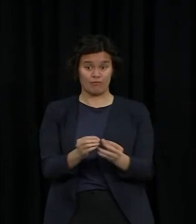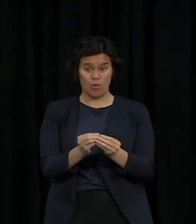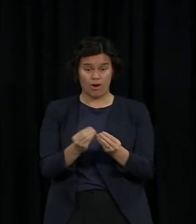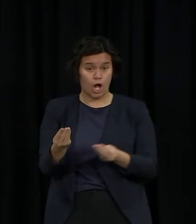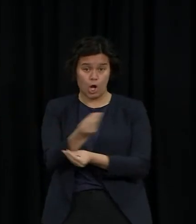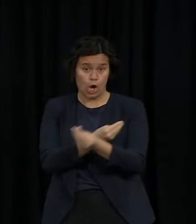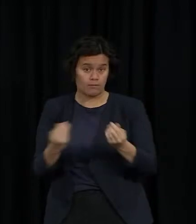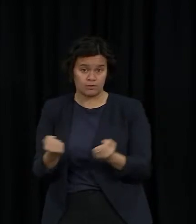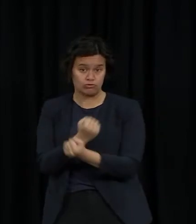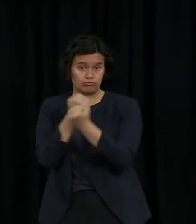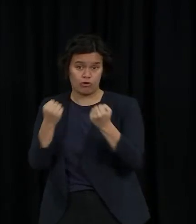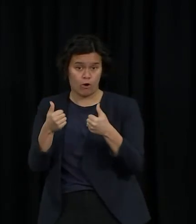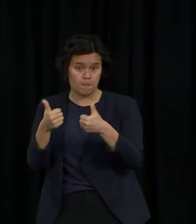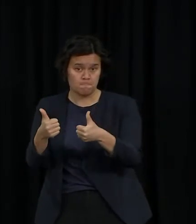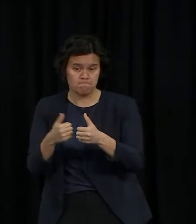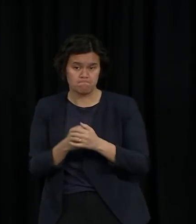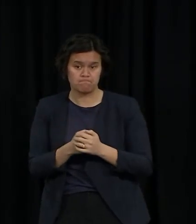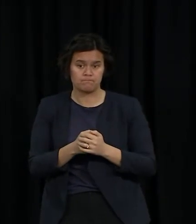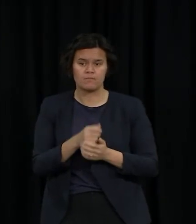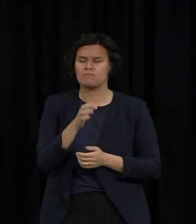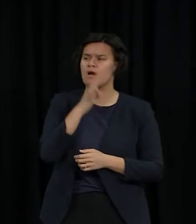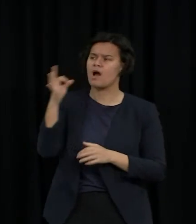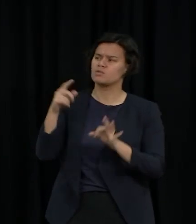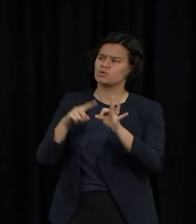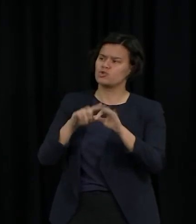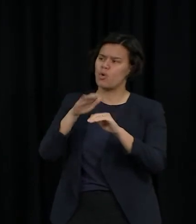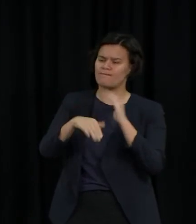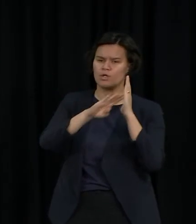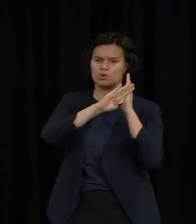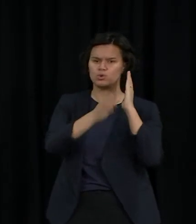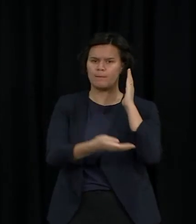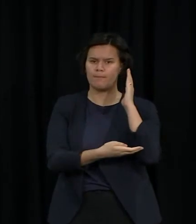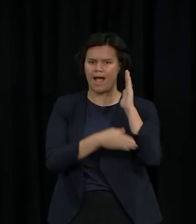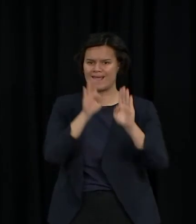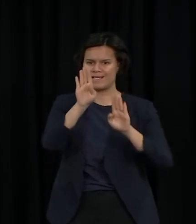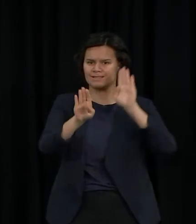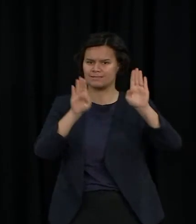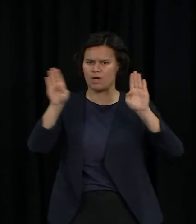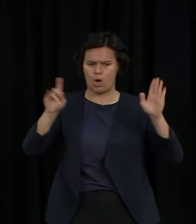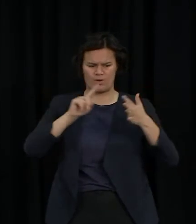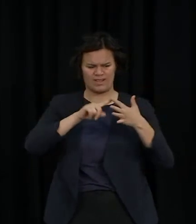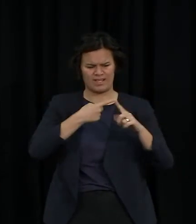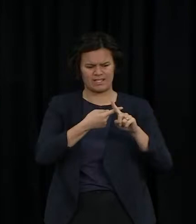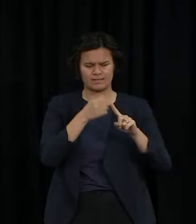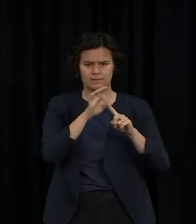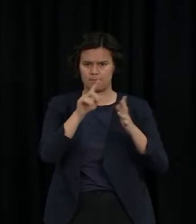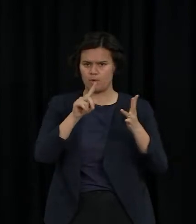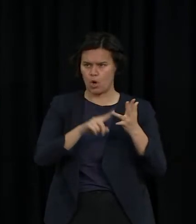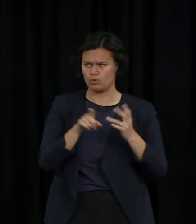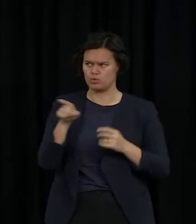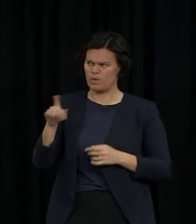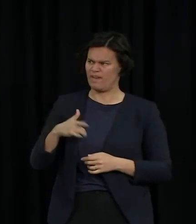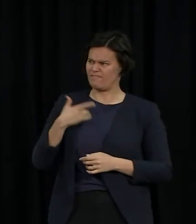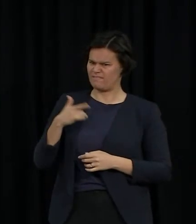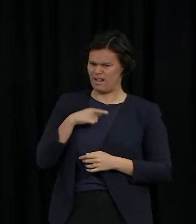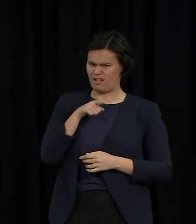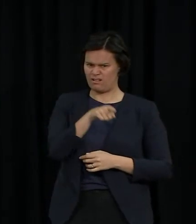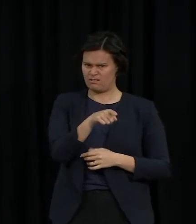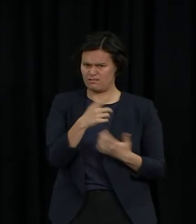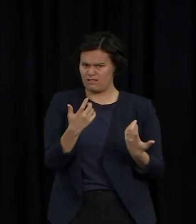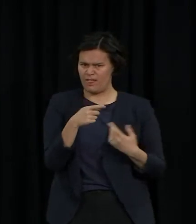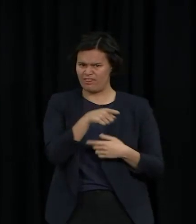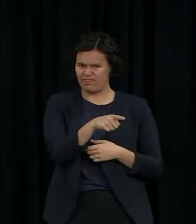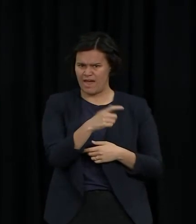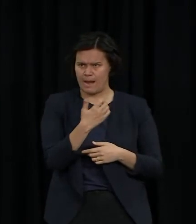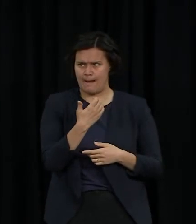On the topic of the Dubai Expo, do you think that the huge price tag is justified when at the moment we